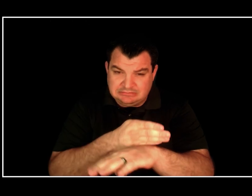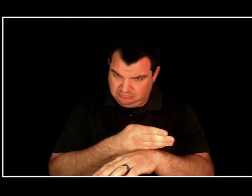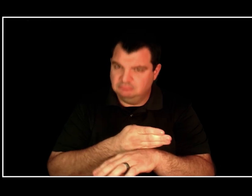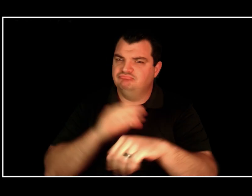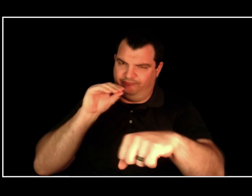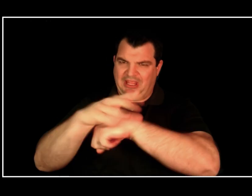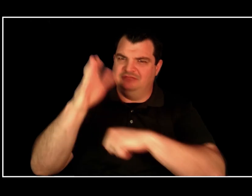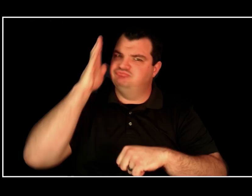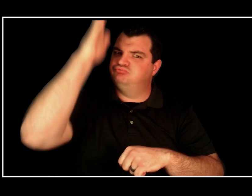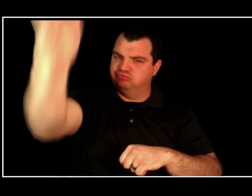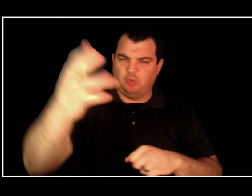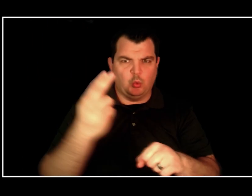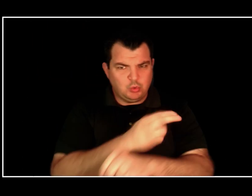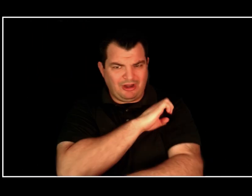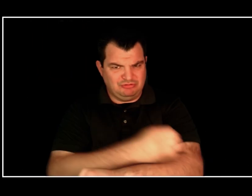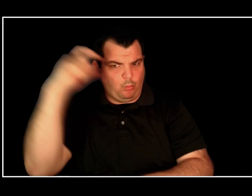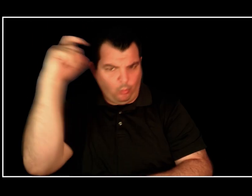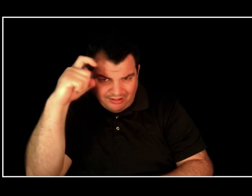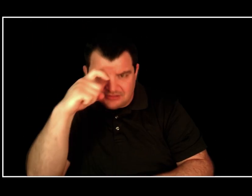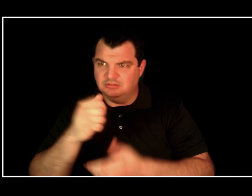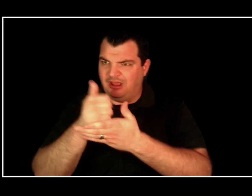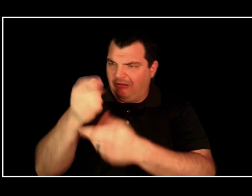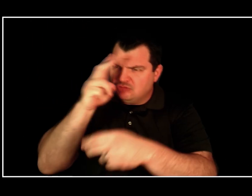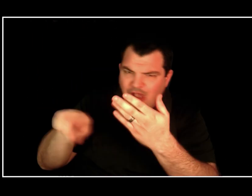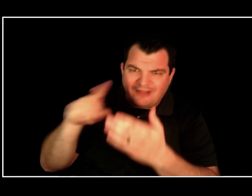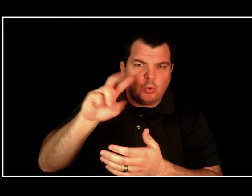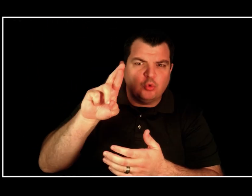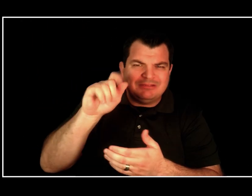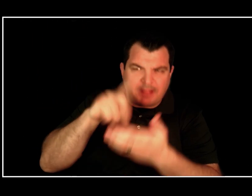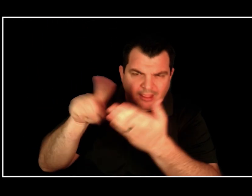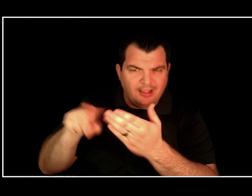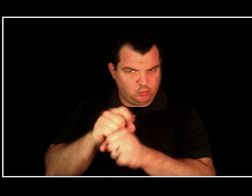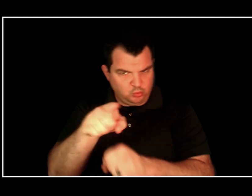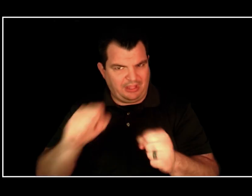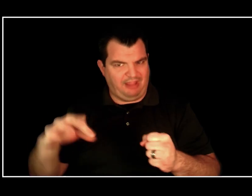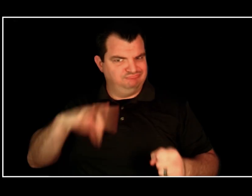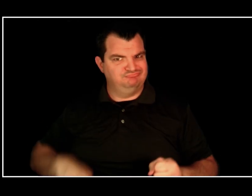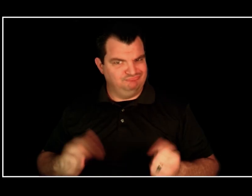Use energy wisely and don't forget to check with your local provider for rebates that can help you save.